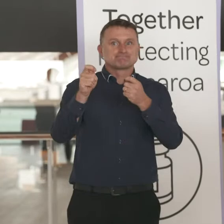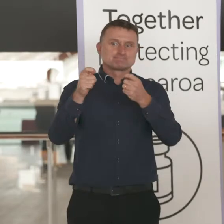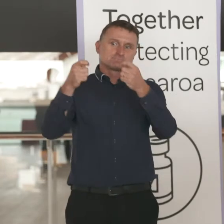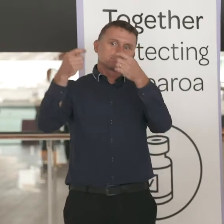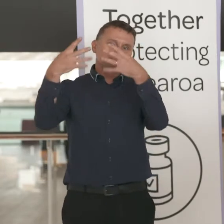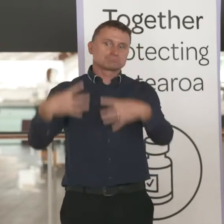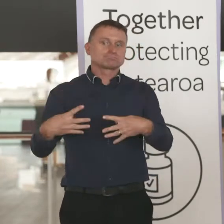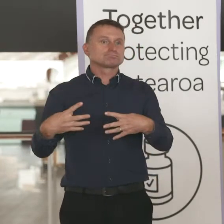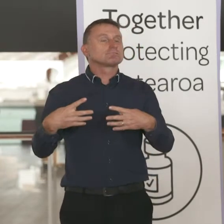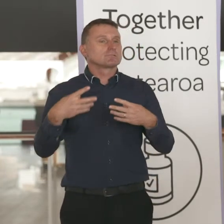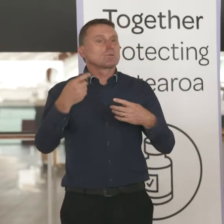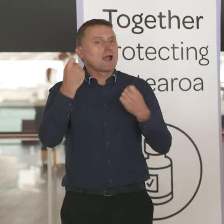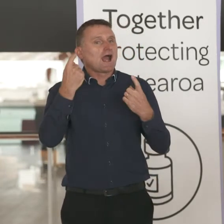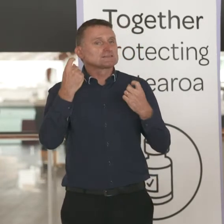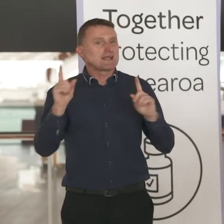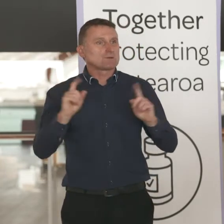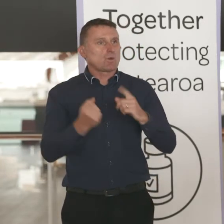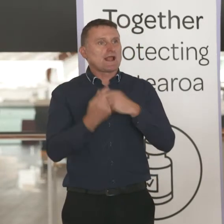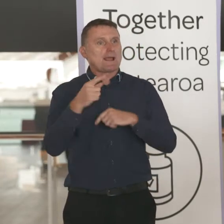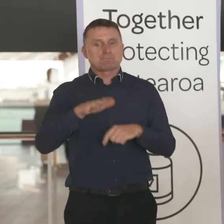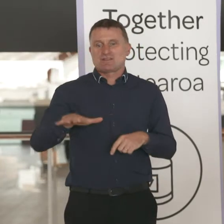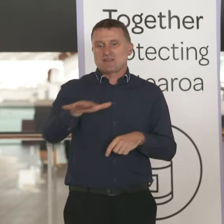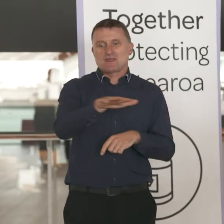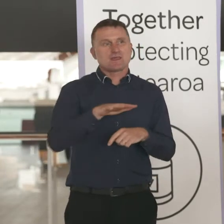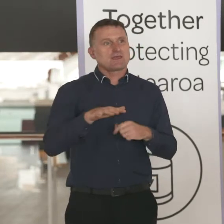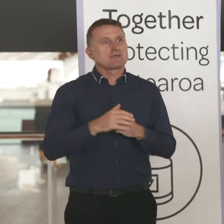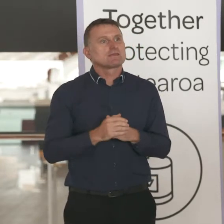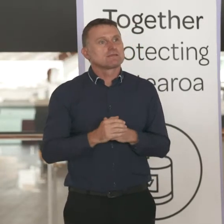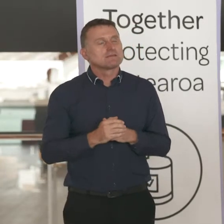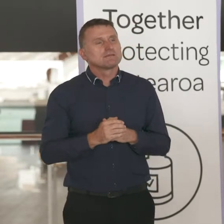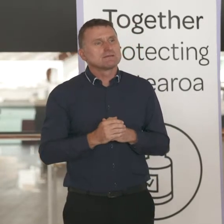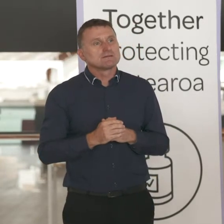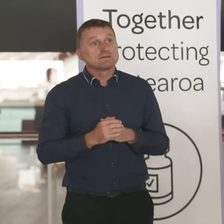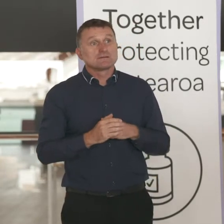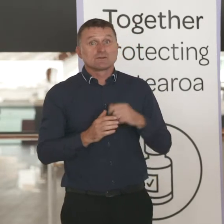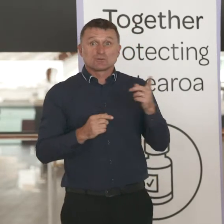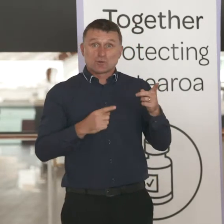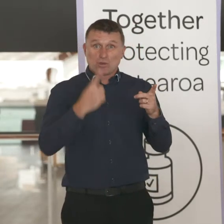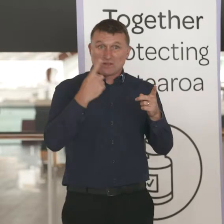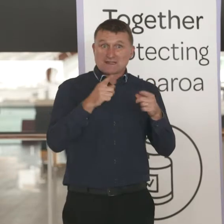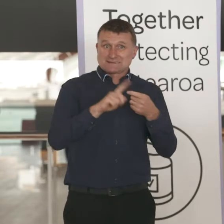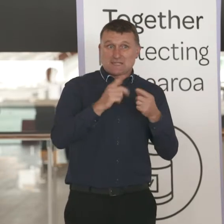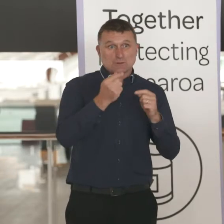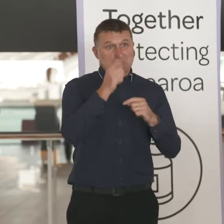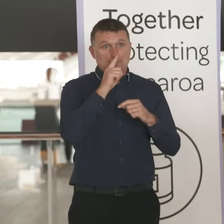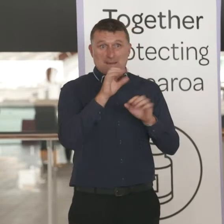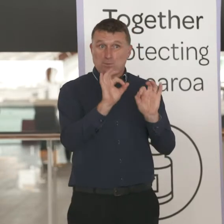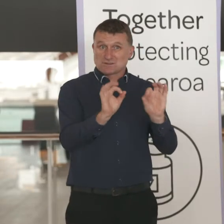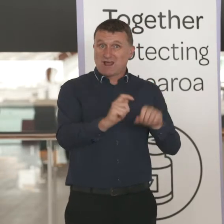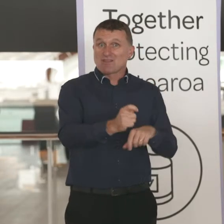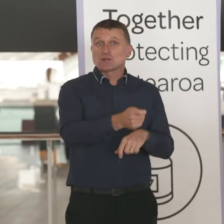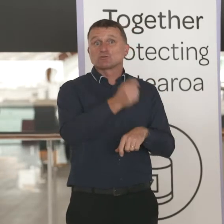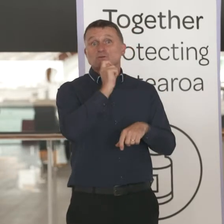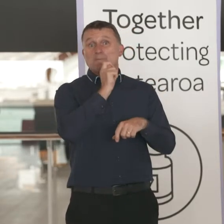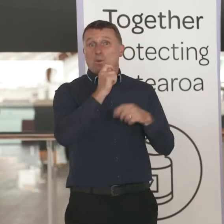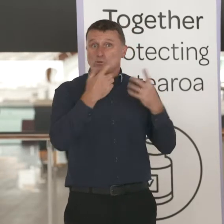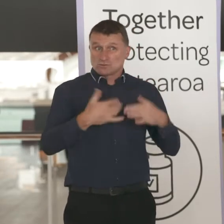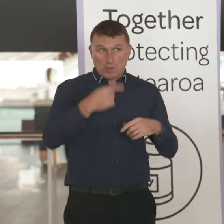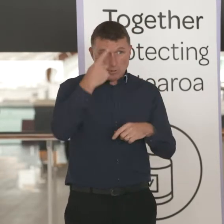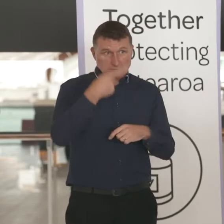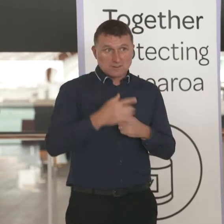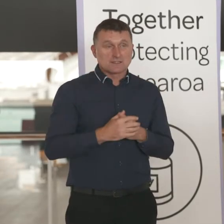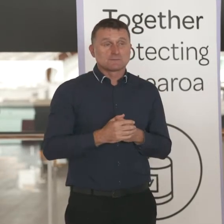wider community. Are you still finding it problematic with people not reporting their results? So we are